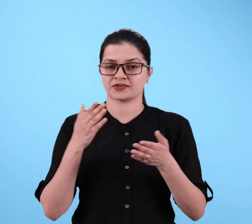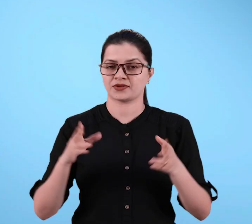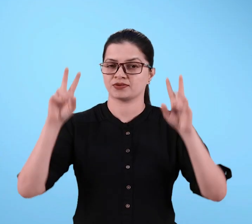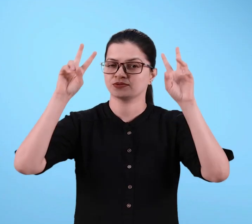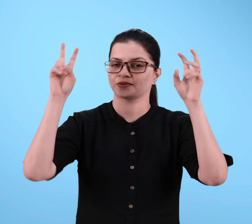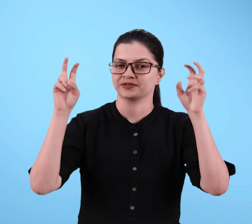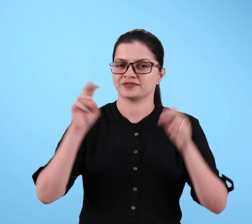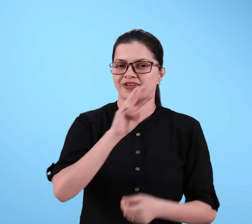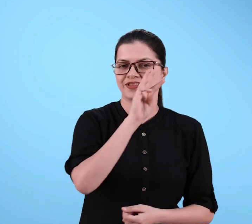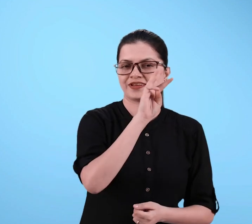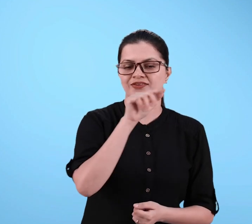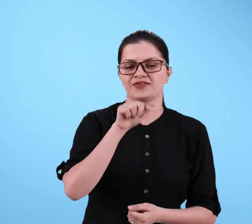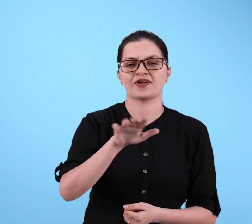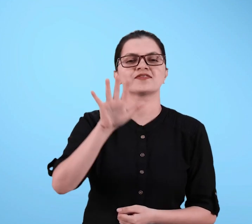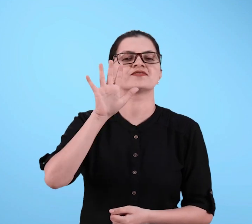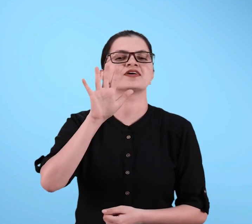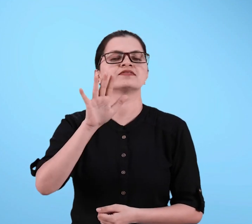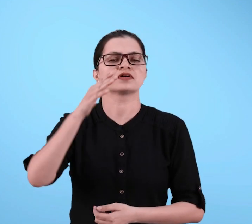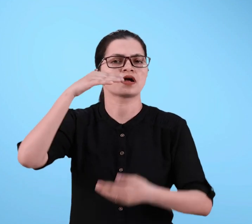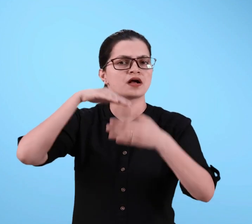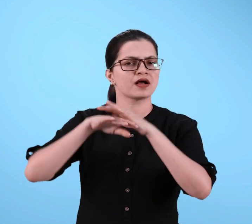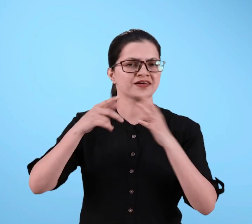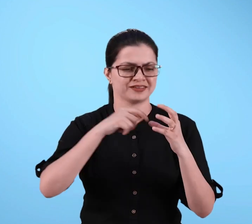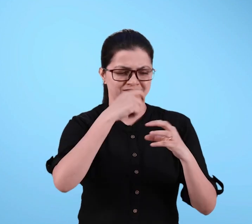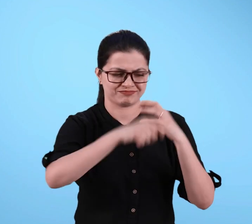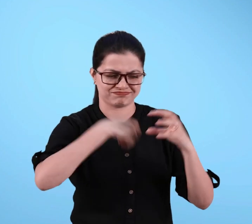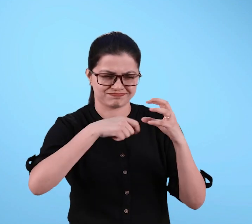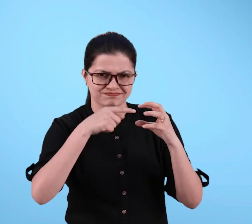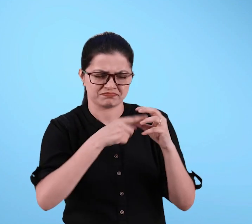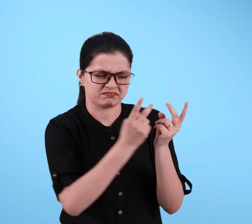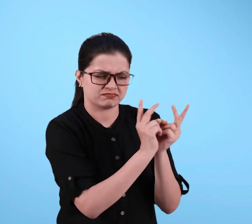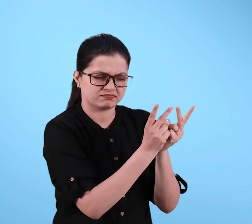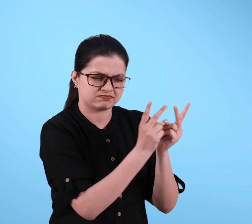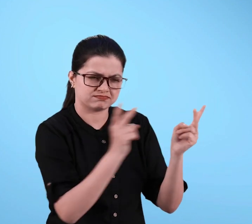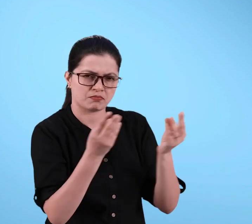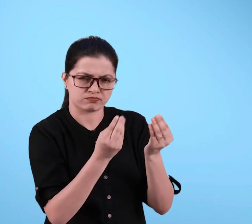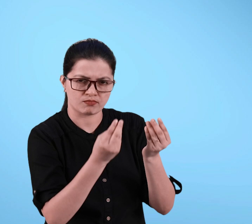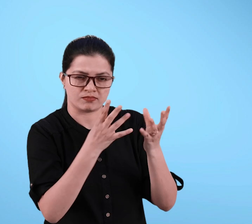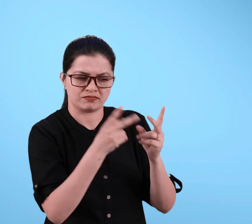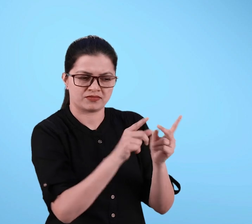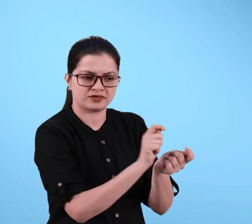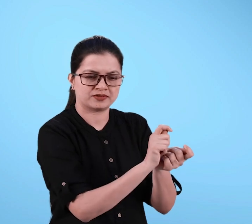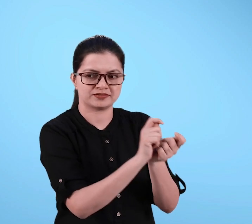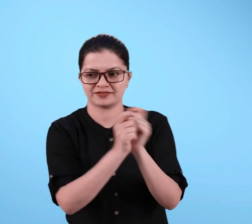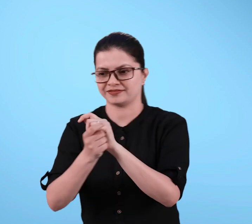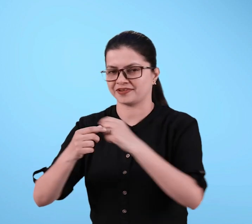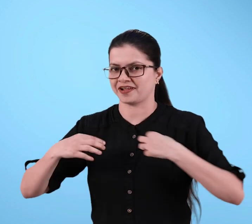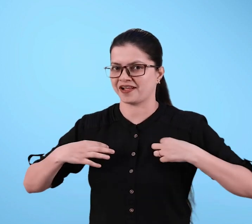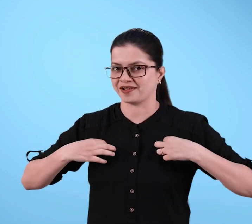Yarn to 3.5 fabric. Yarn to fabric. There are many ways by which